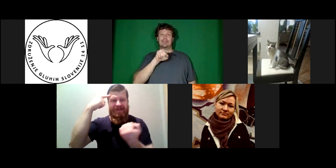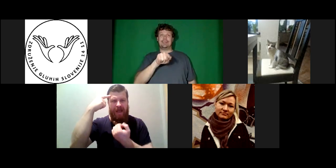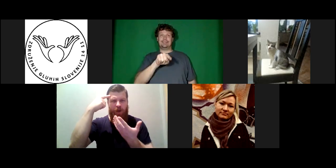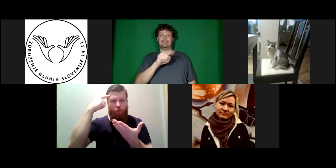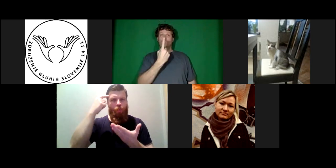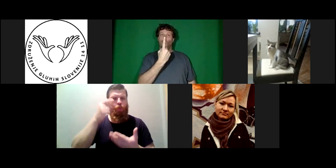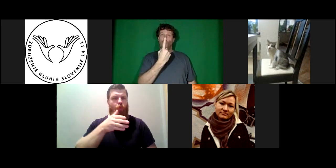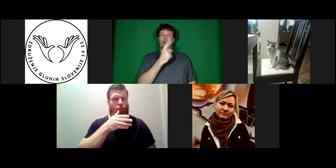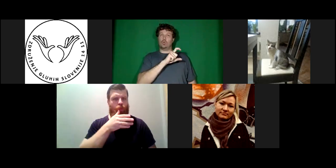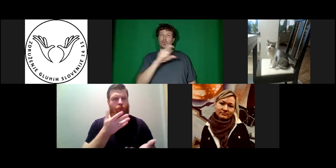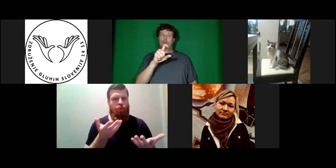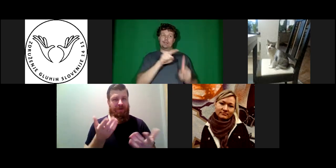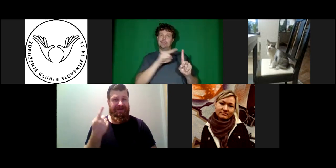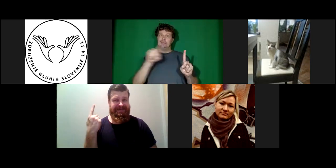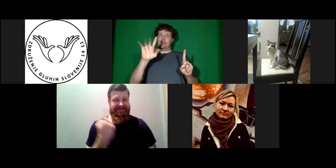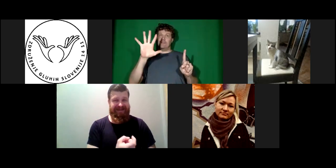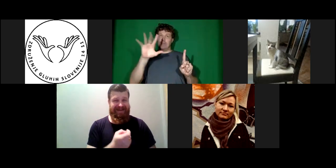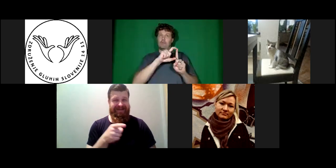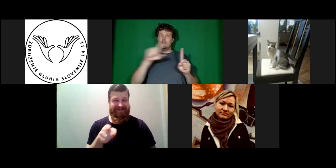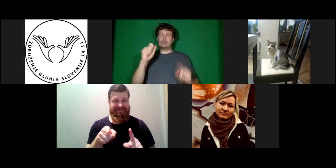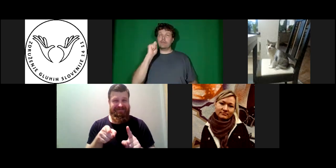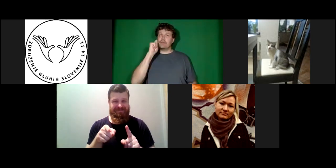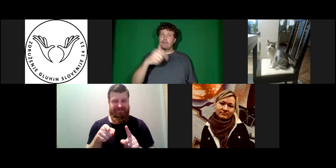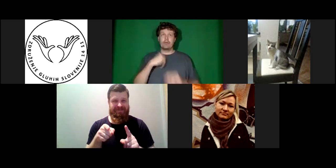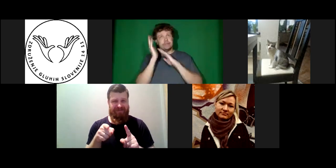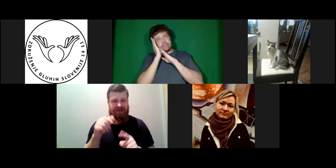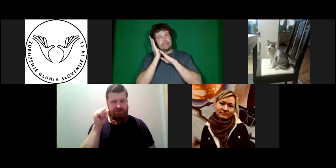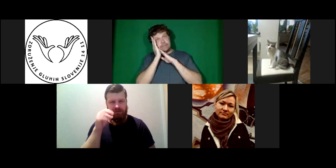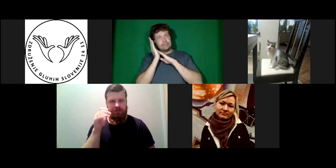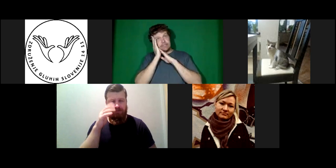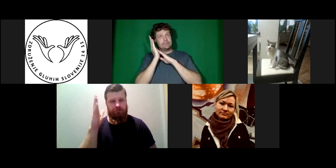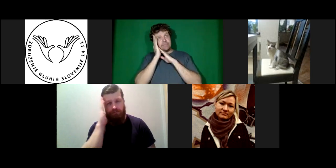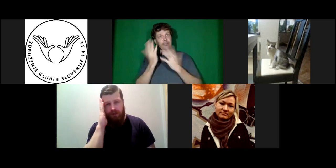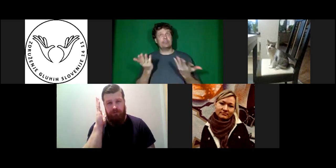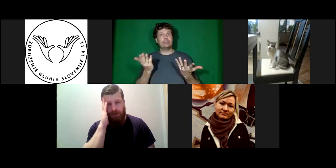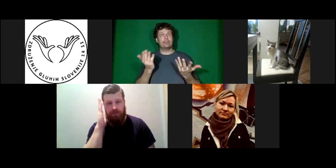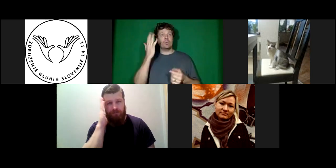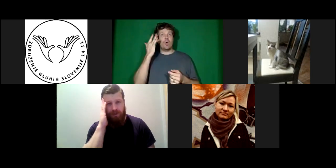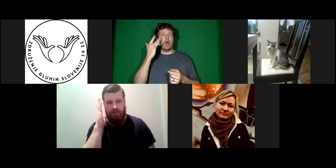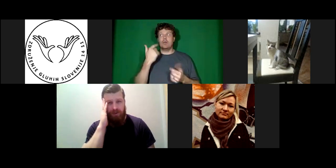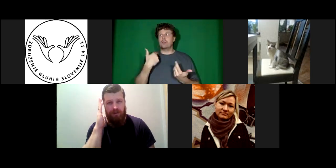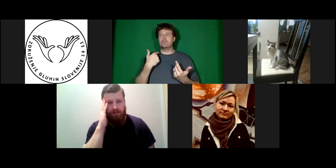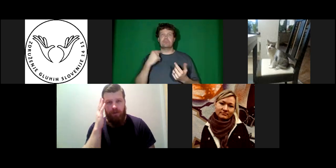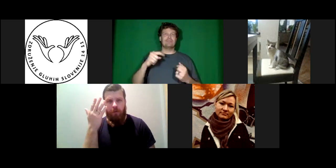it takes you to dance. You can't show, you're not allowed to show that on your face, right?